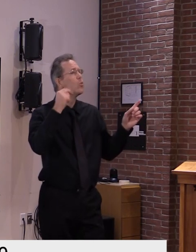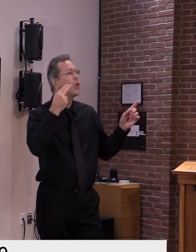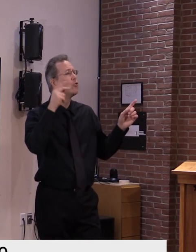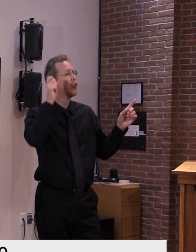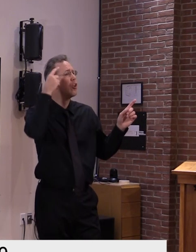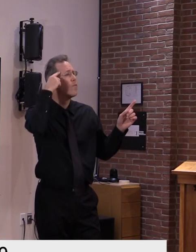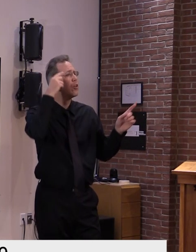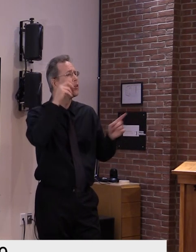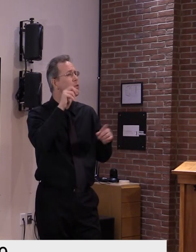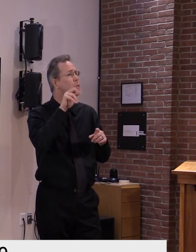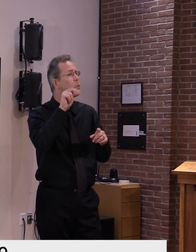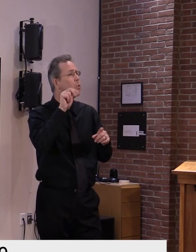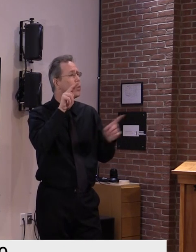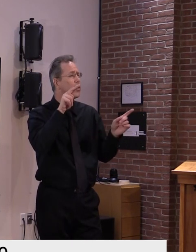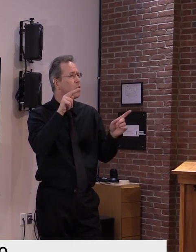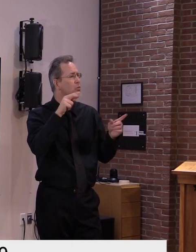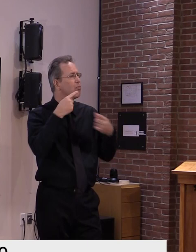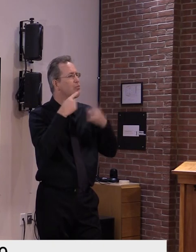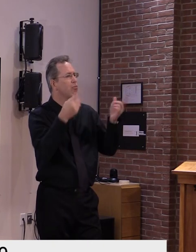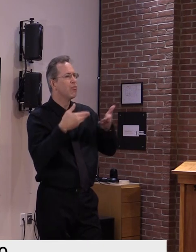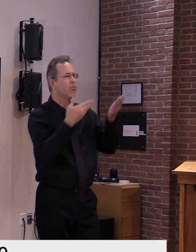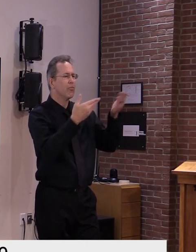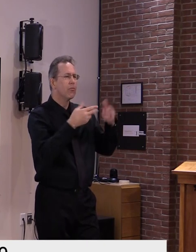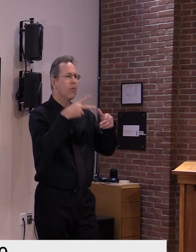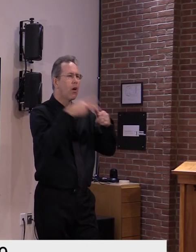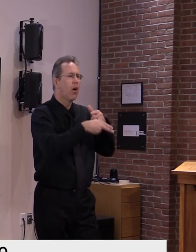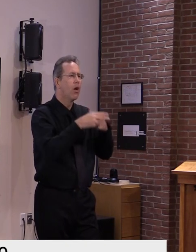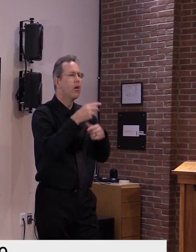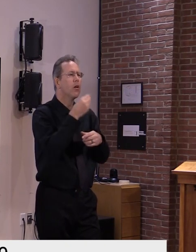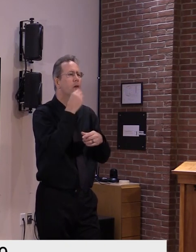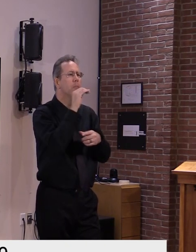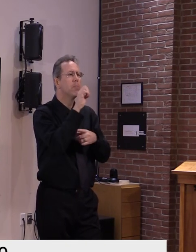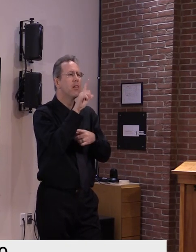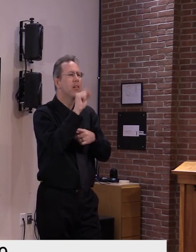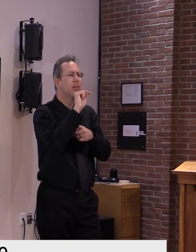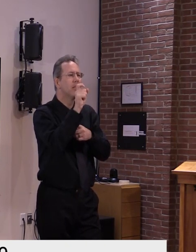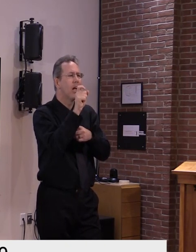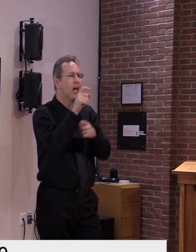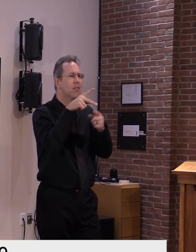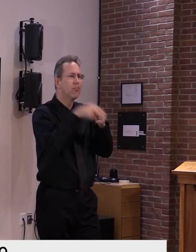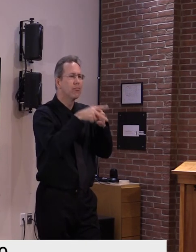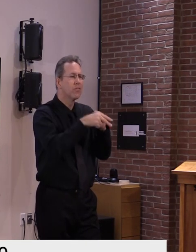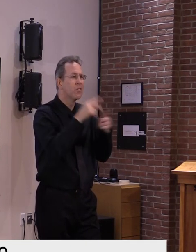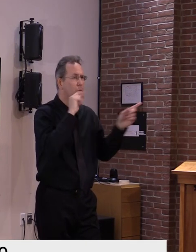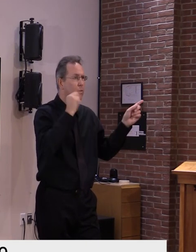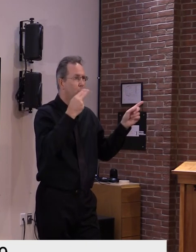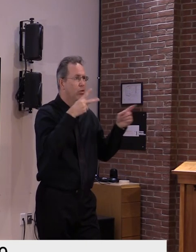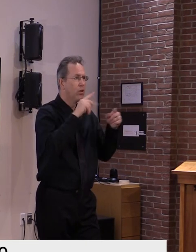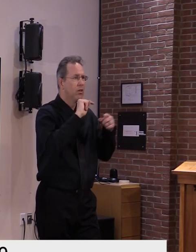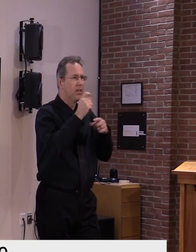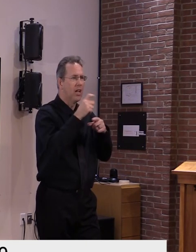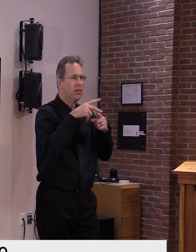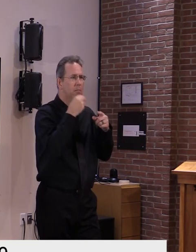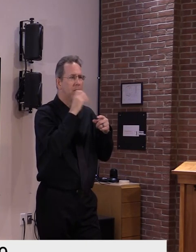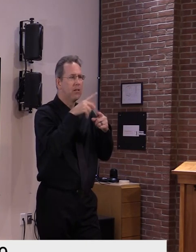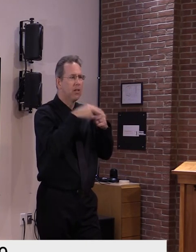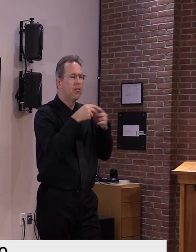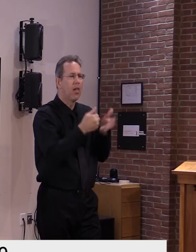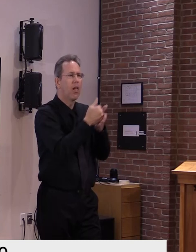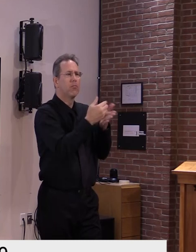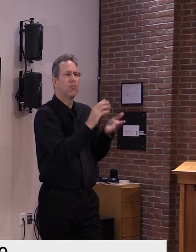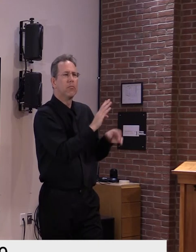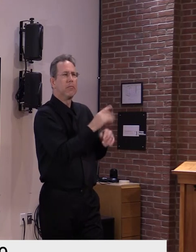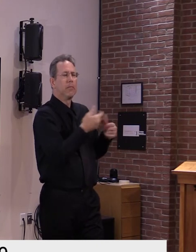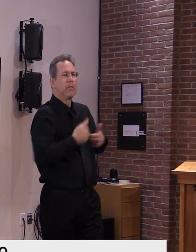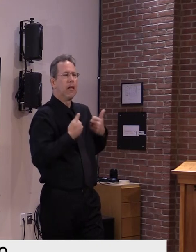Hampshire and also to help our own struggling restaurants and hotels? Yeah, I think we're taking a different approach here.